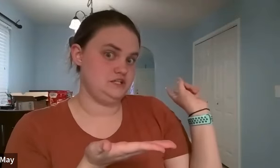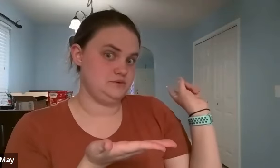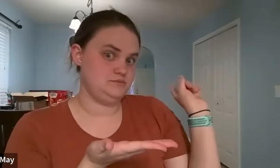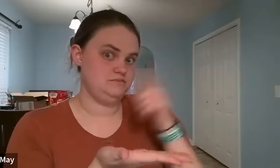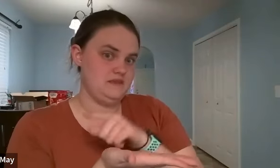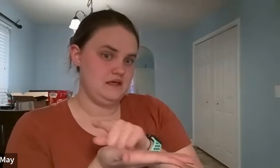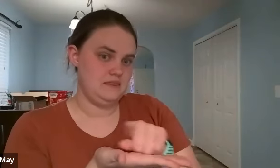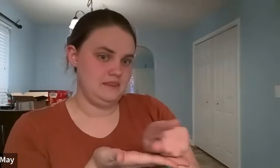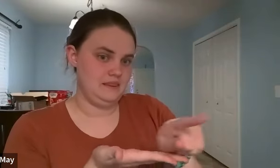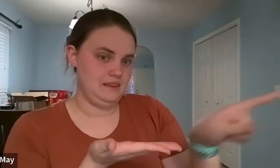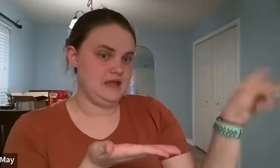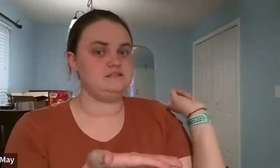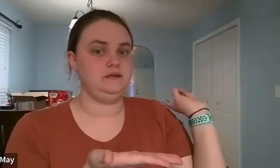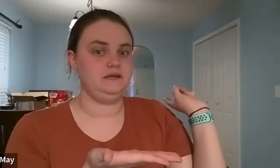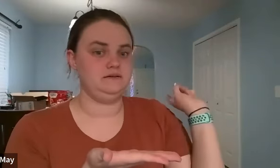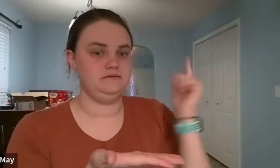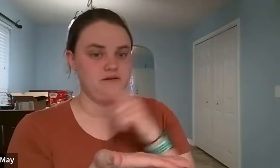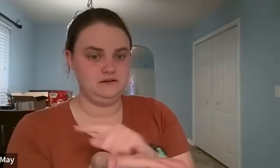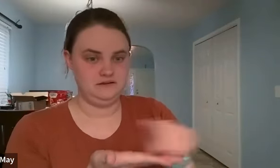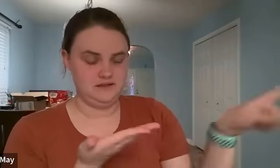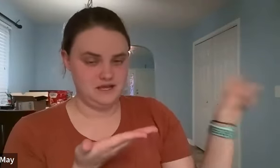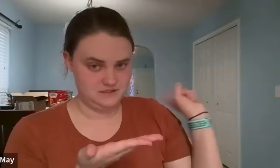you. Last week.